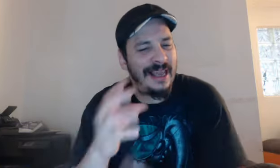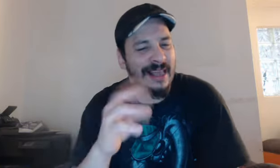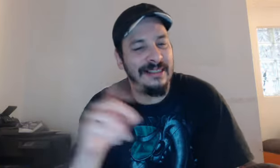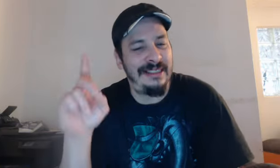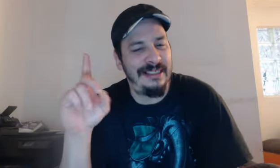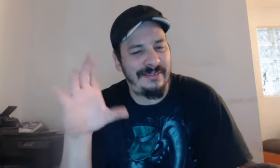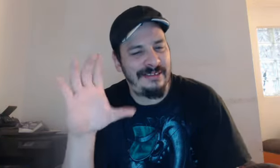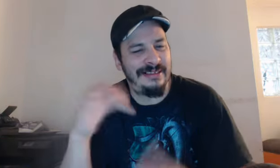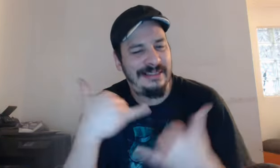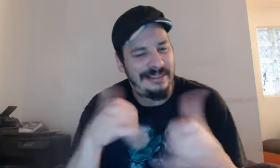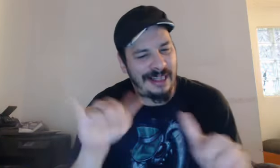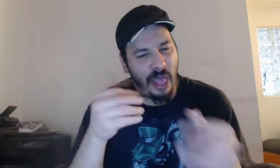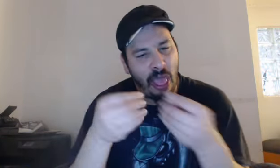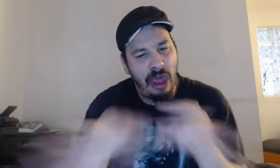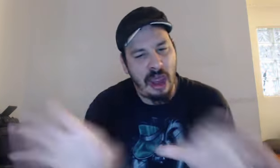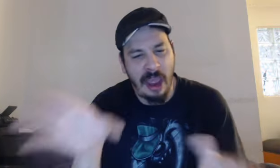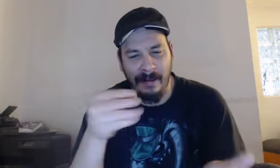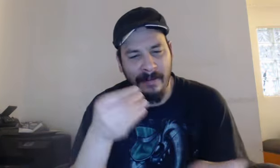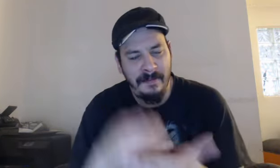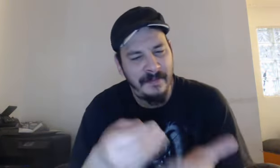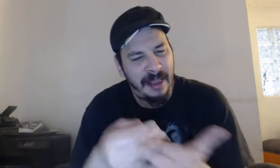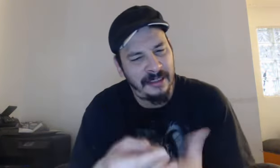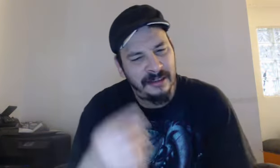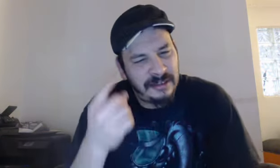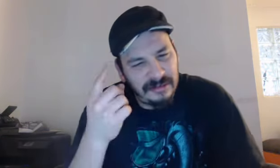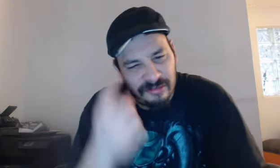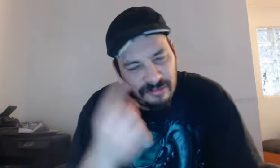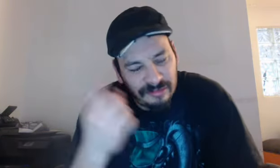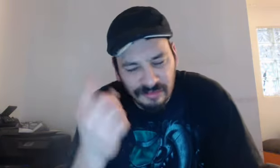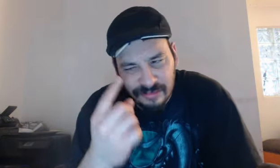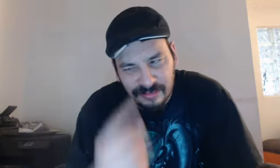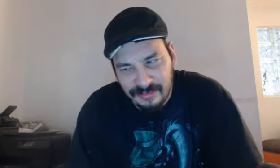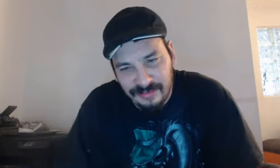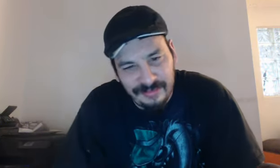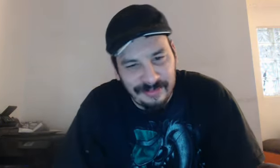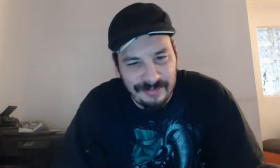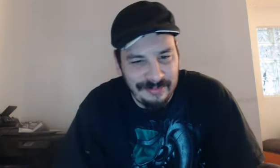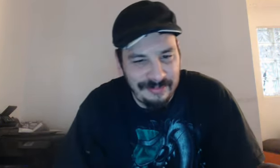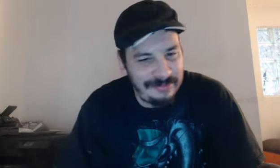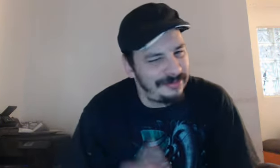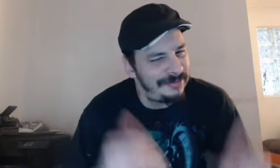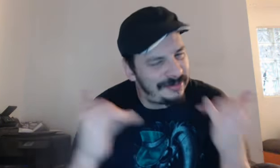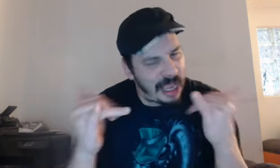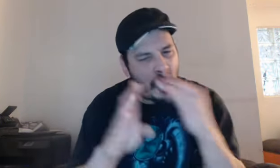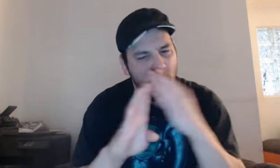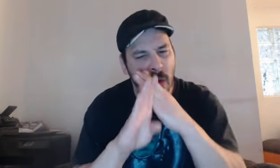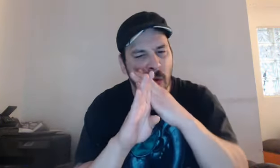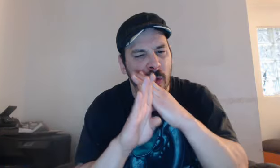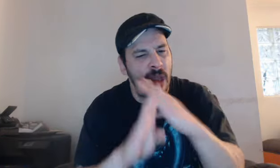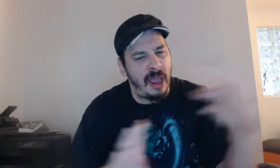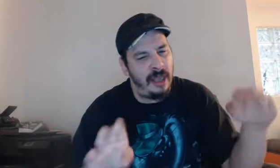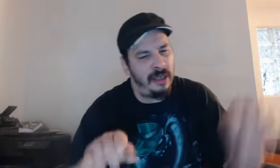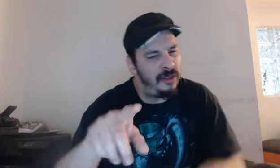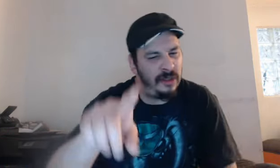biggest parties, starts with the drive. Powered by Microsoft Dynamics, CRM, Azure, and SQL Server,